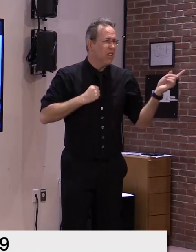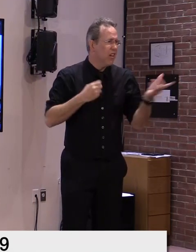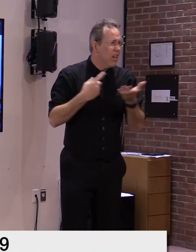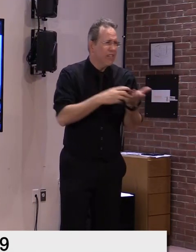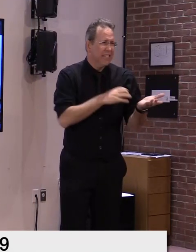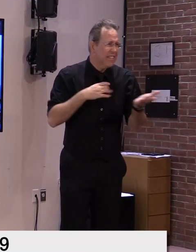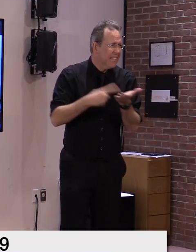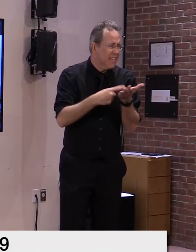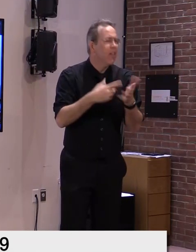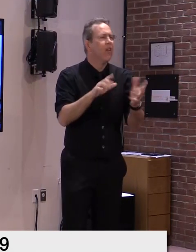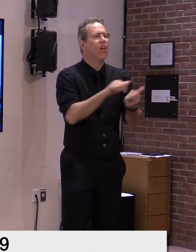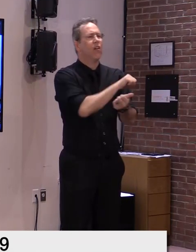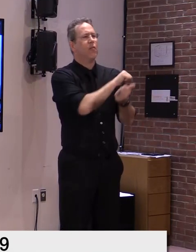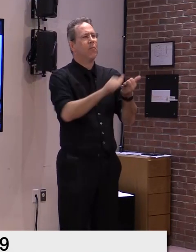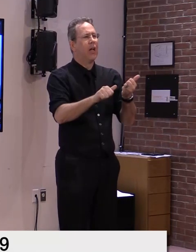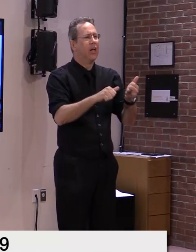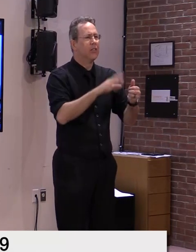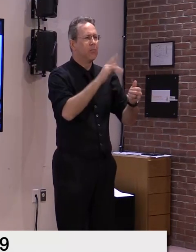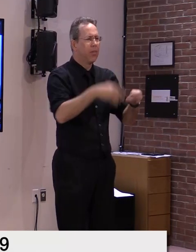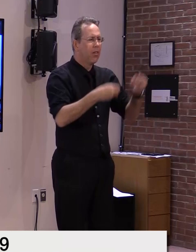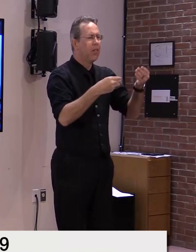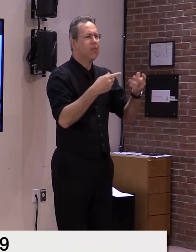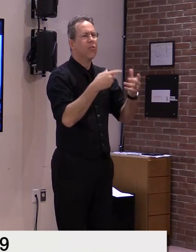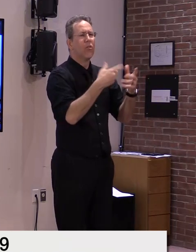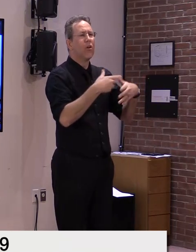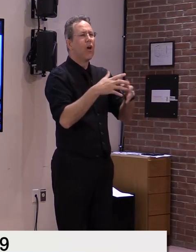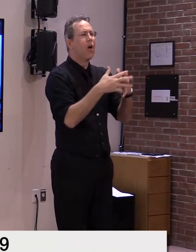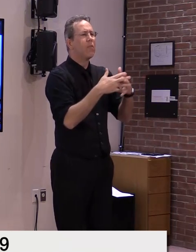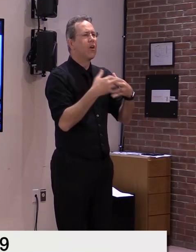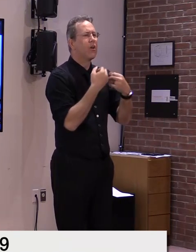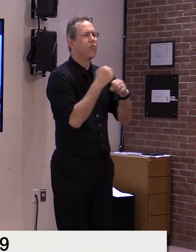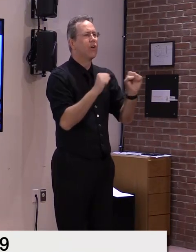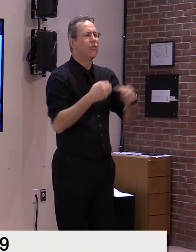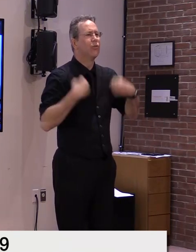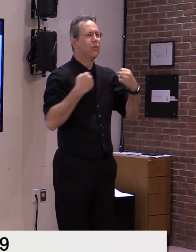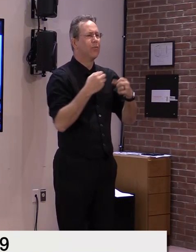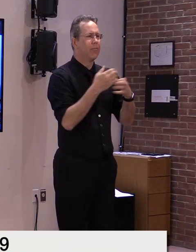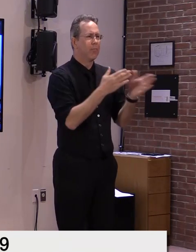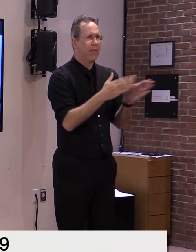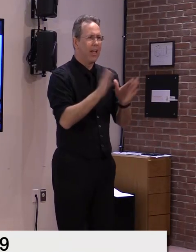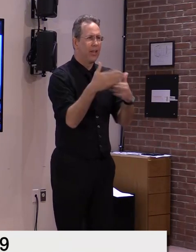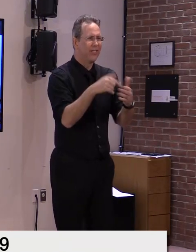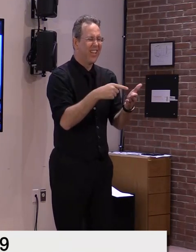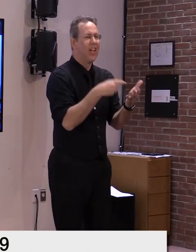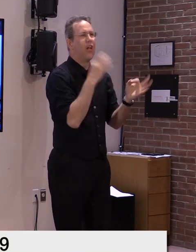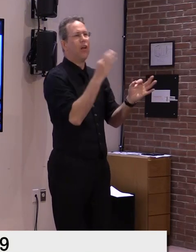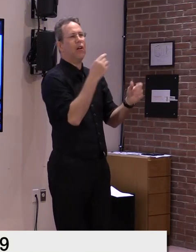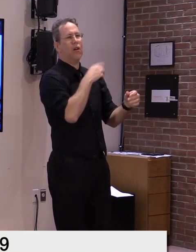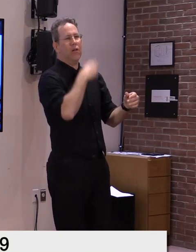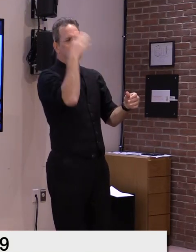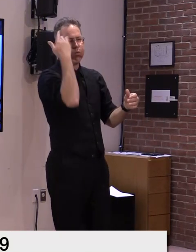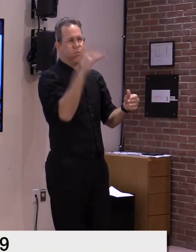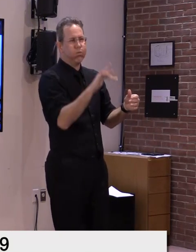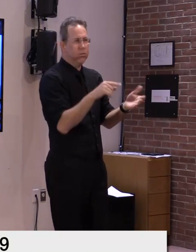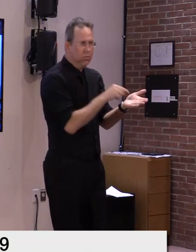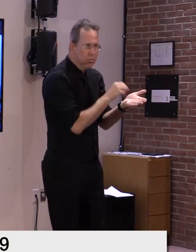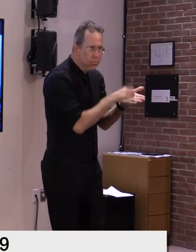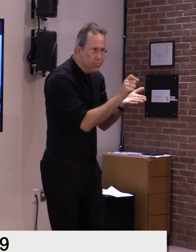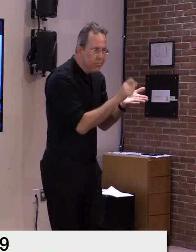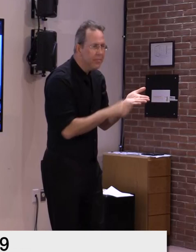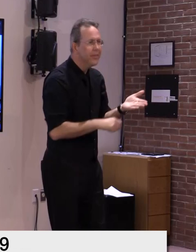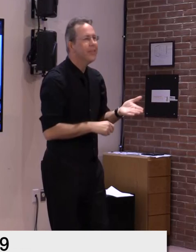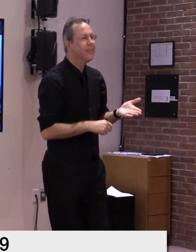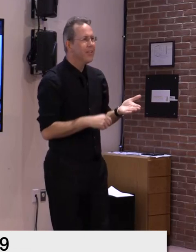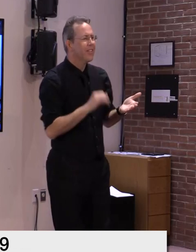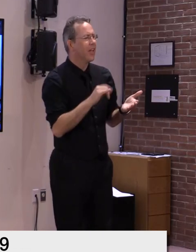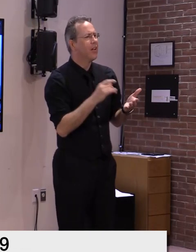by one vote. And that legislation, in my view, is one of the most significant pieces of